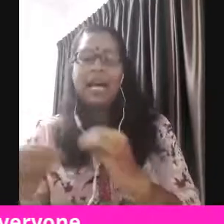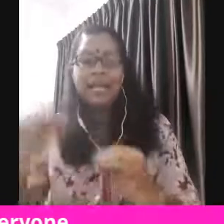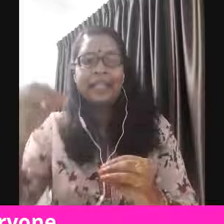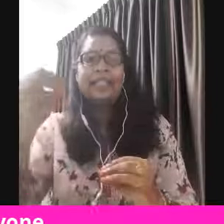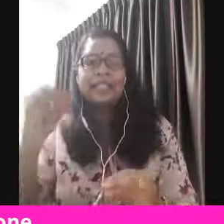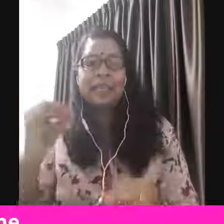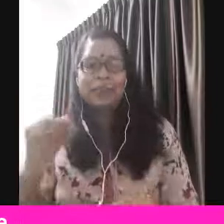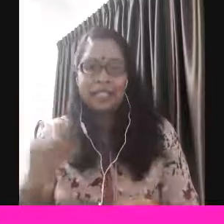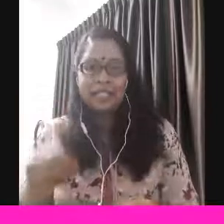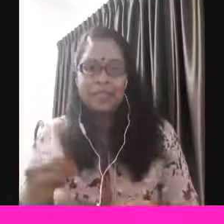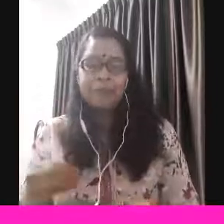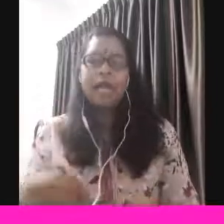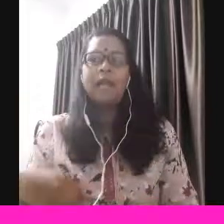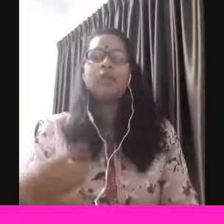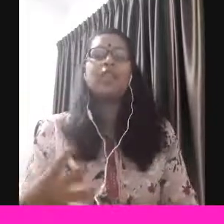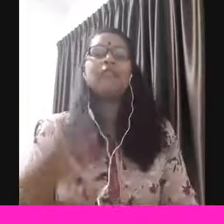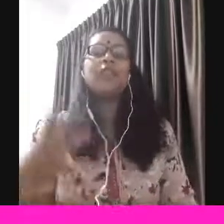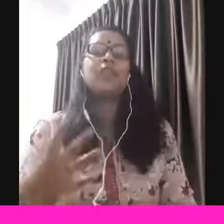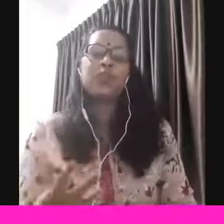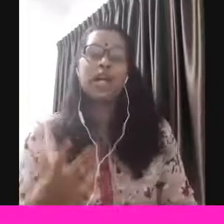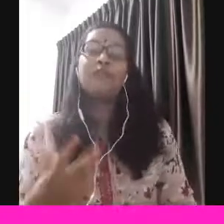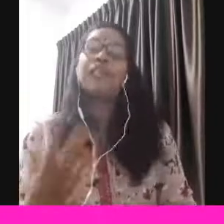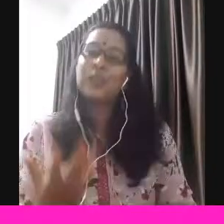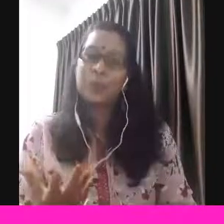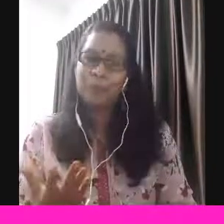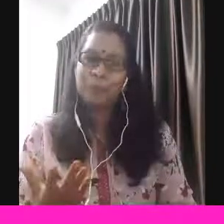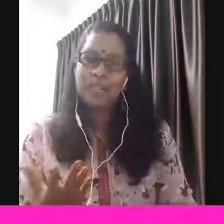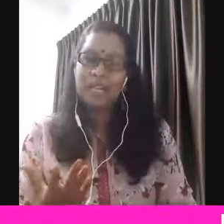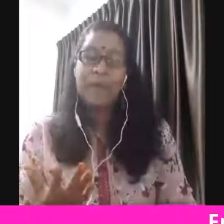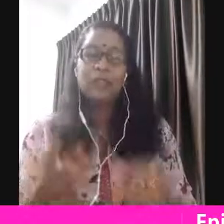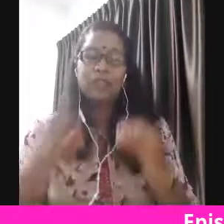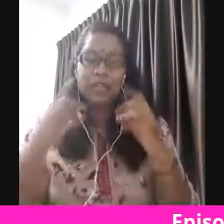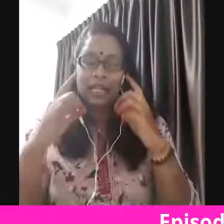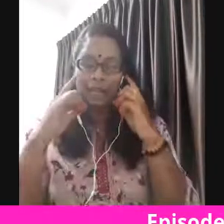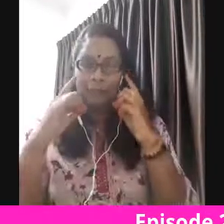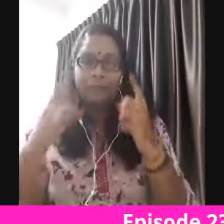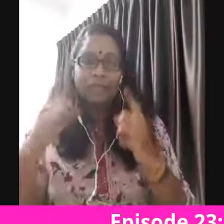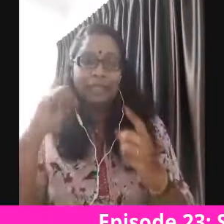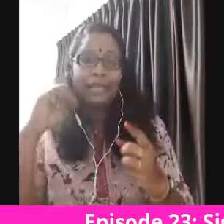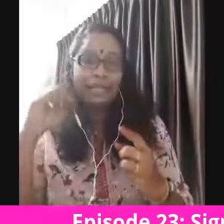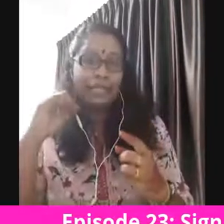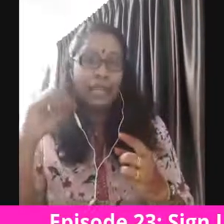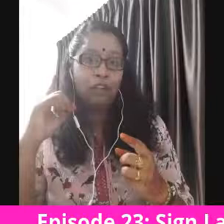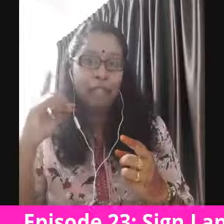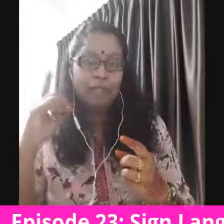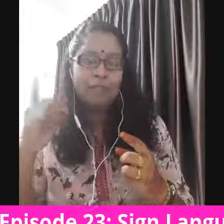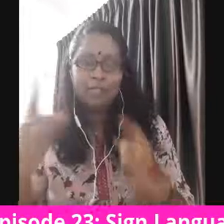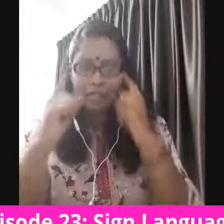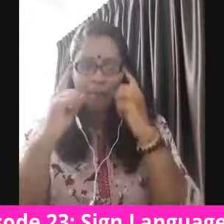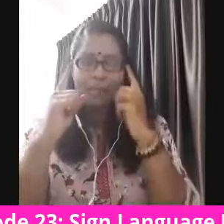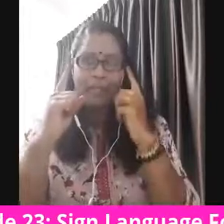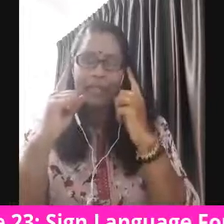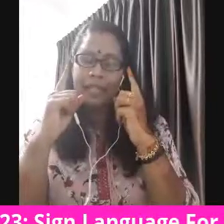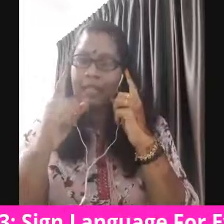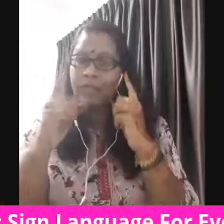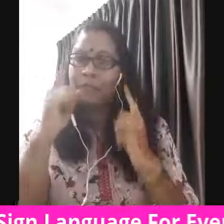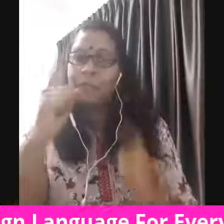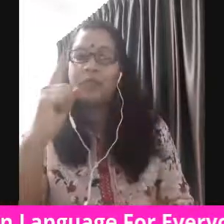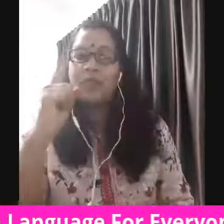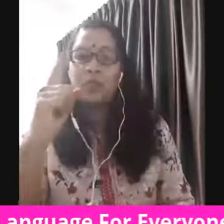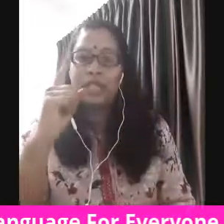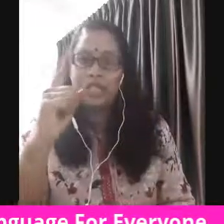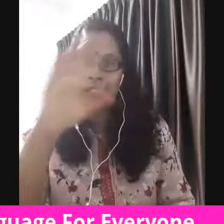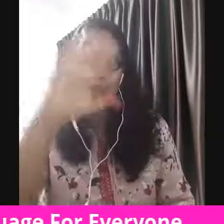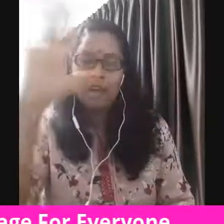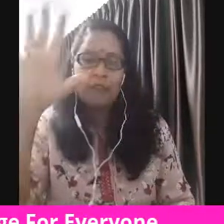chapter, I can teach them like this. And mostly we will use video, because they cannot listen, but they can remember